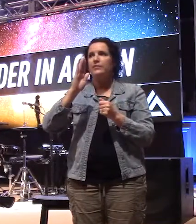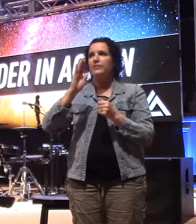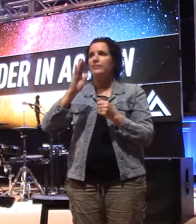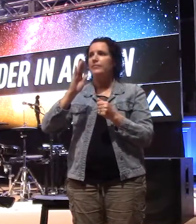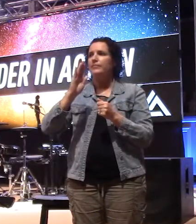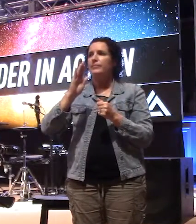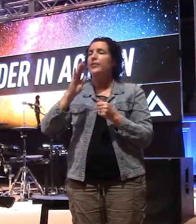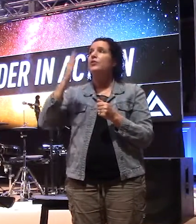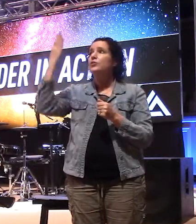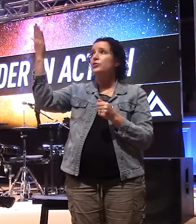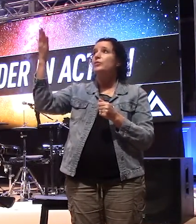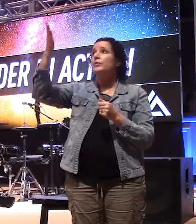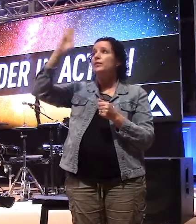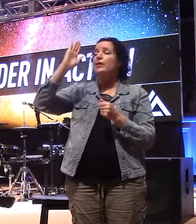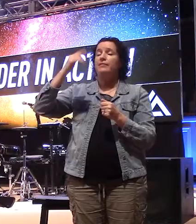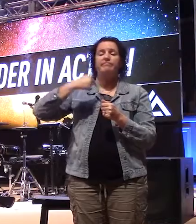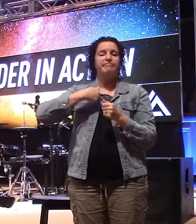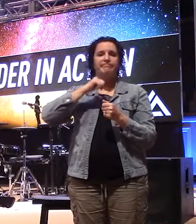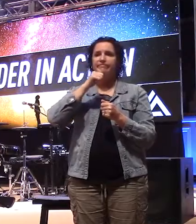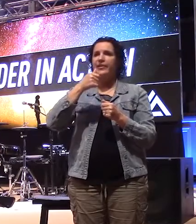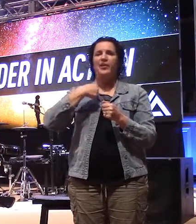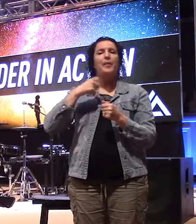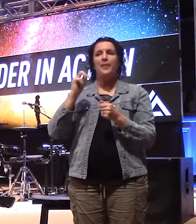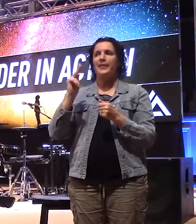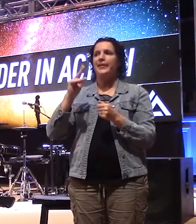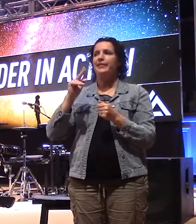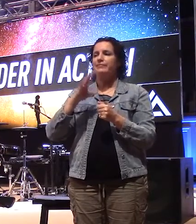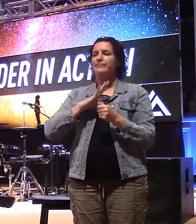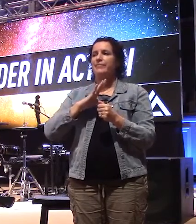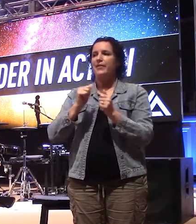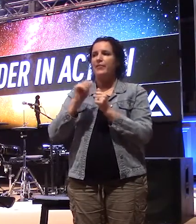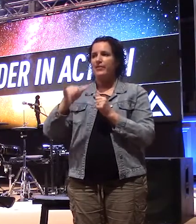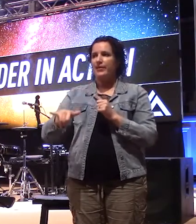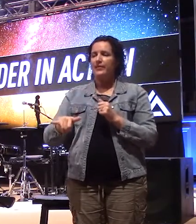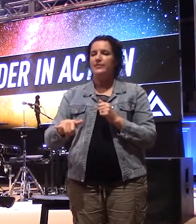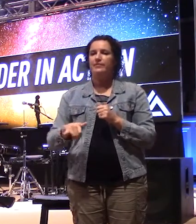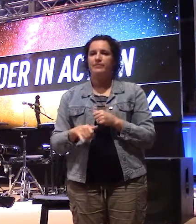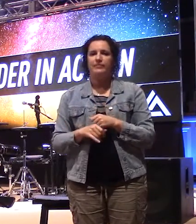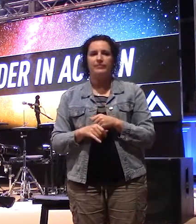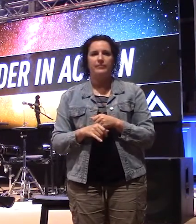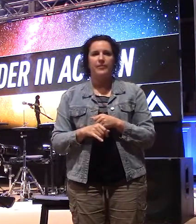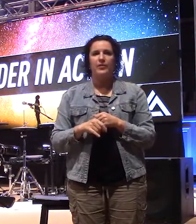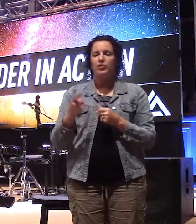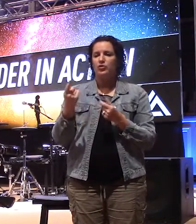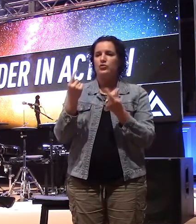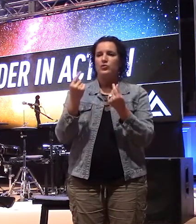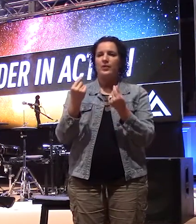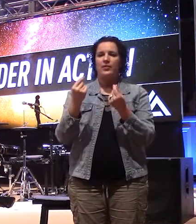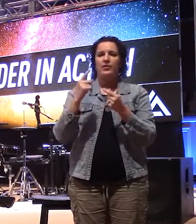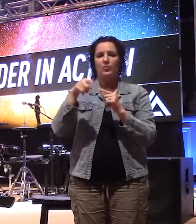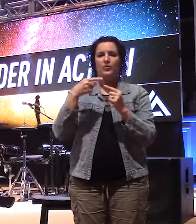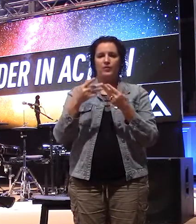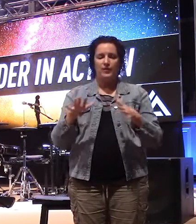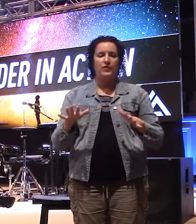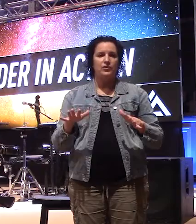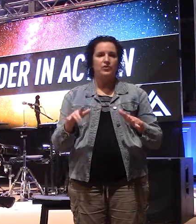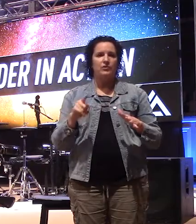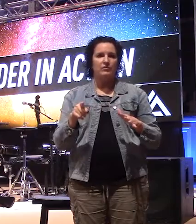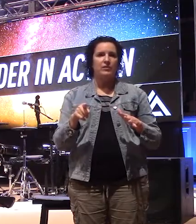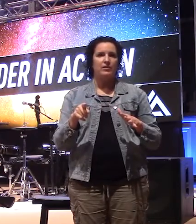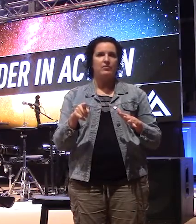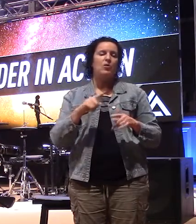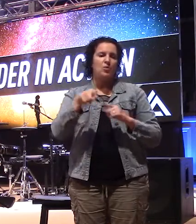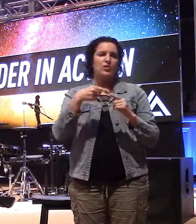okay with that. Just leave your letter. This will be the post office. As God prompts your heart. You do that, and you're finished. You slip